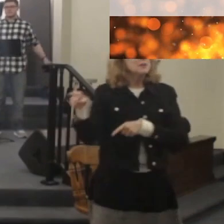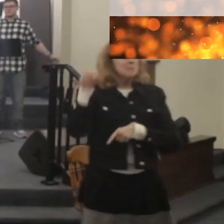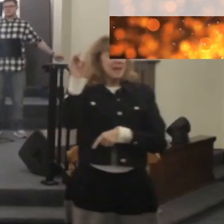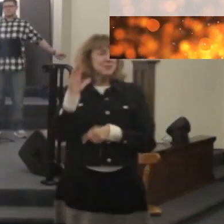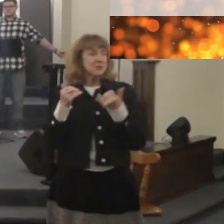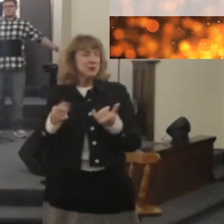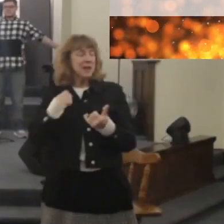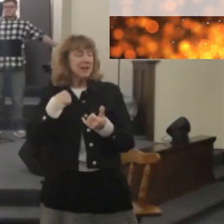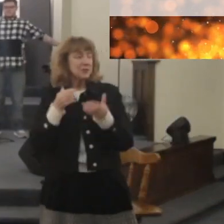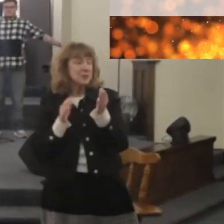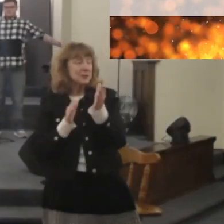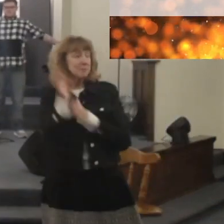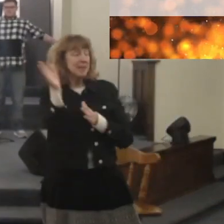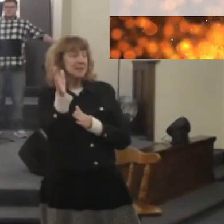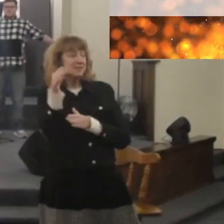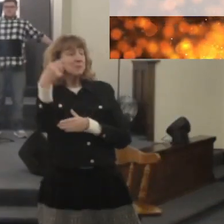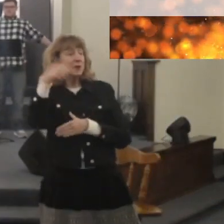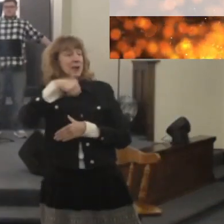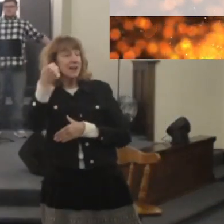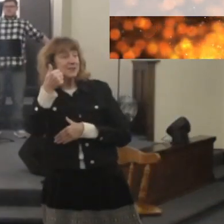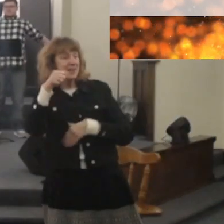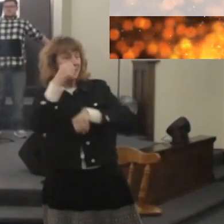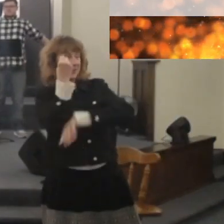going to sing Goodness of God.